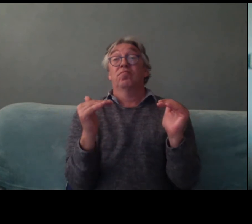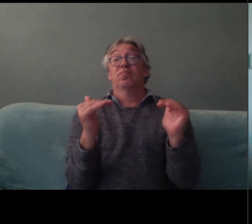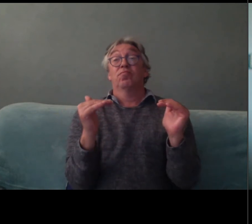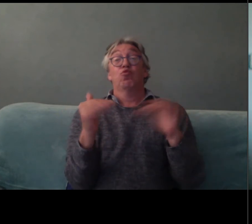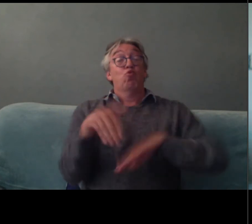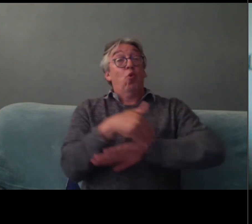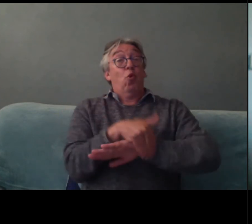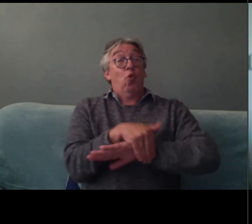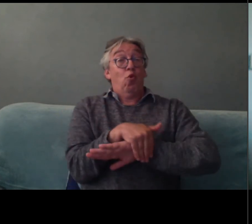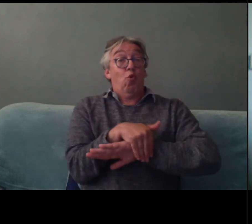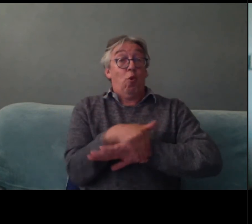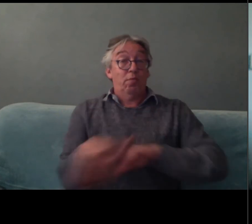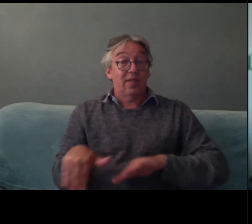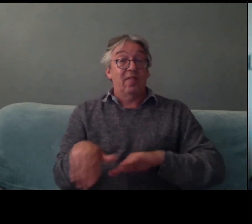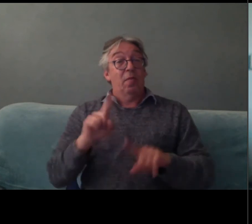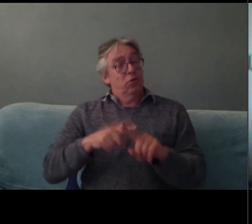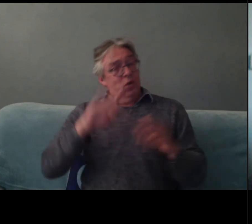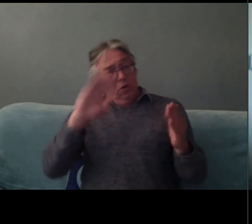social benefits and services.